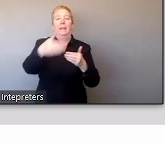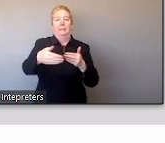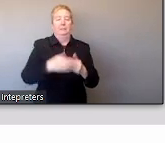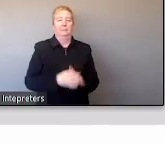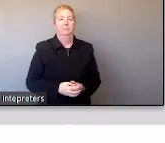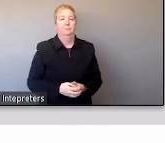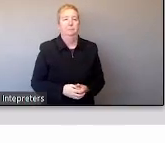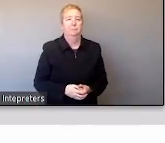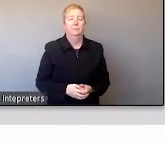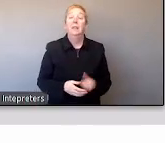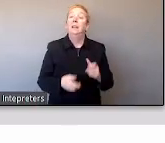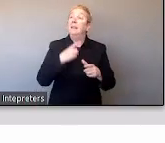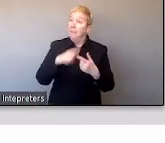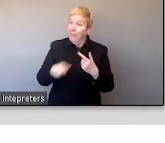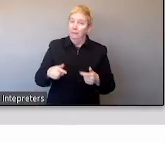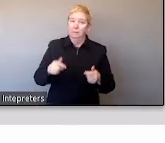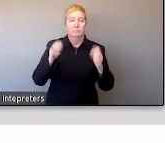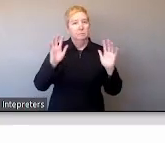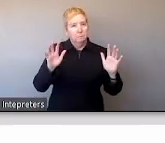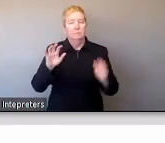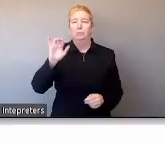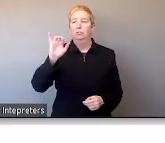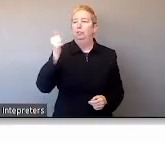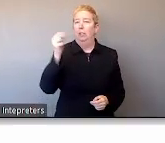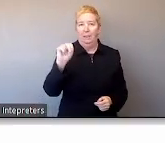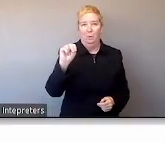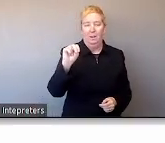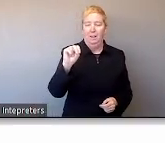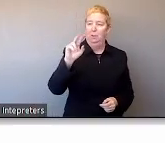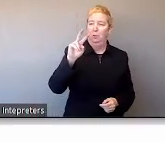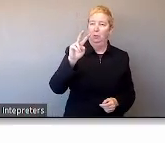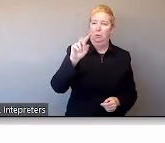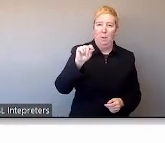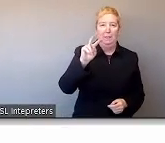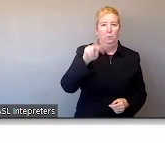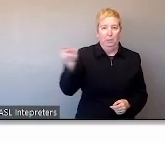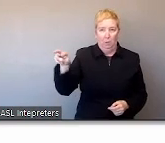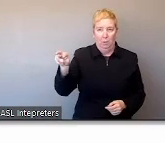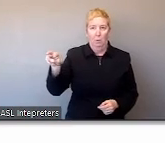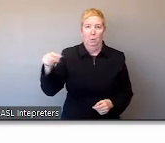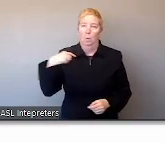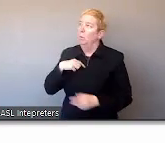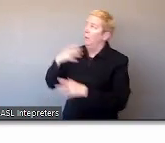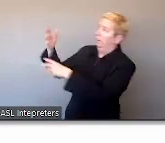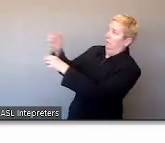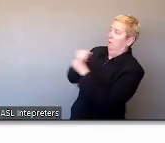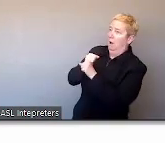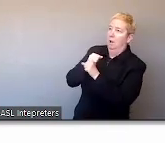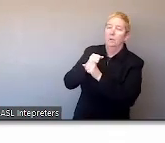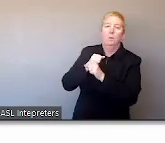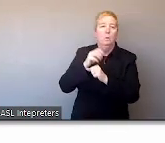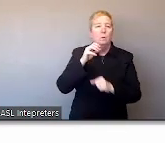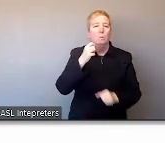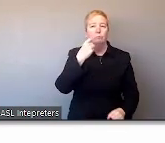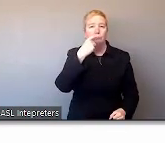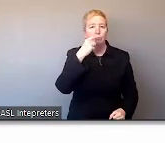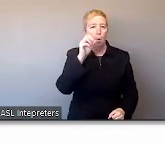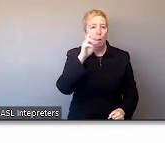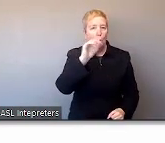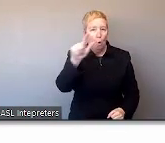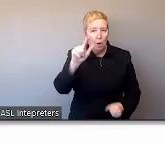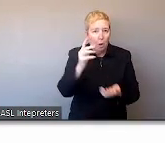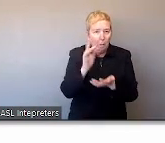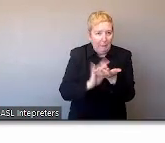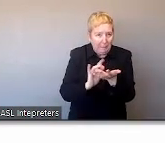And then finally in January, some oral treatments. We were able to get into New Mexico and start treating patients in